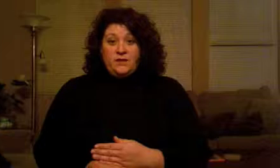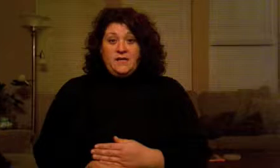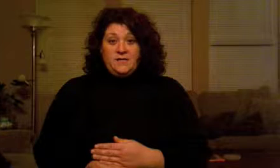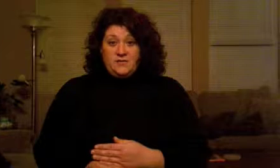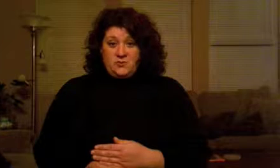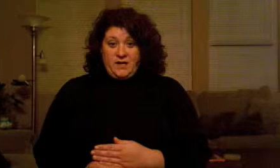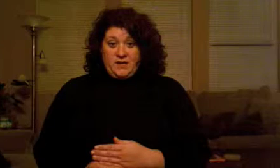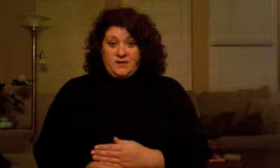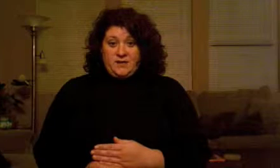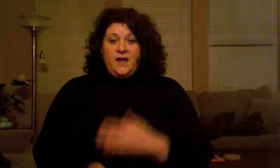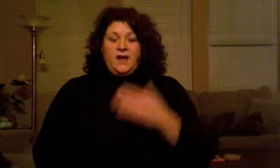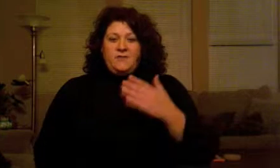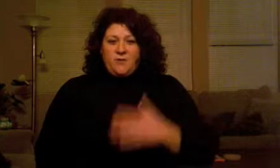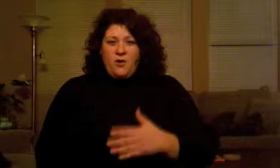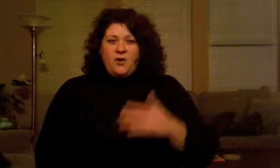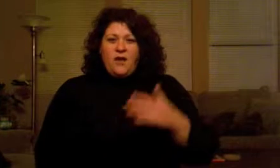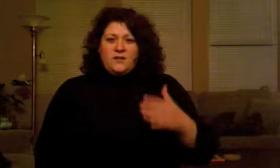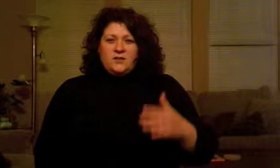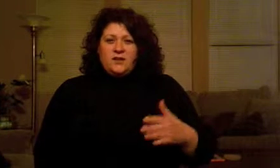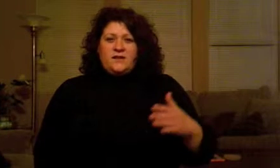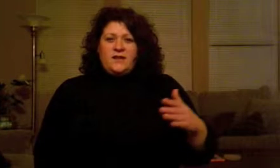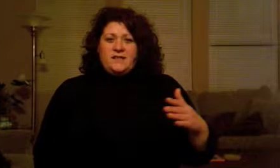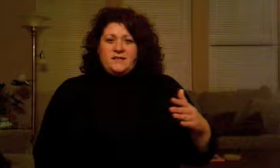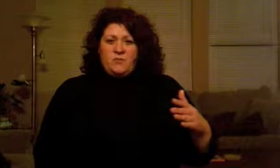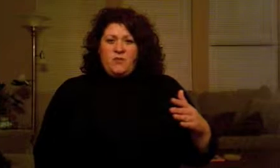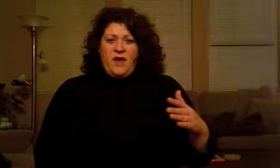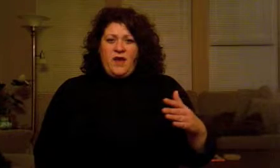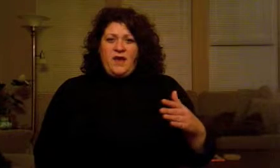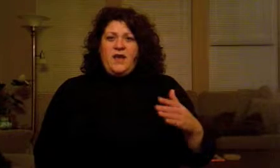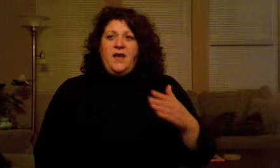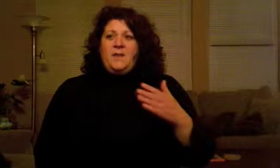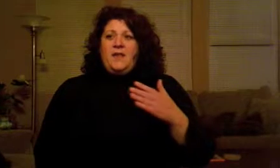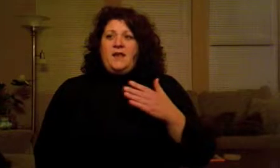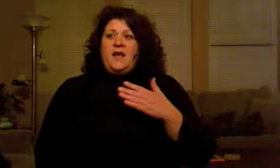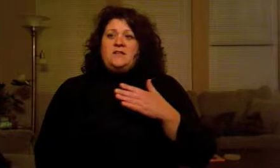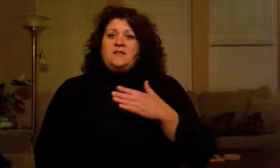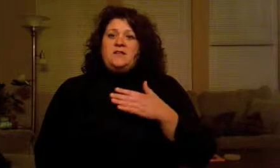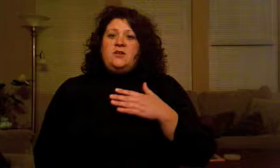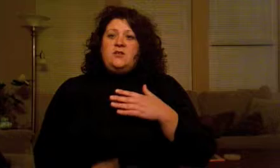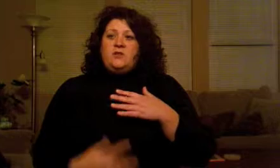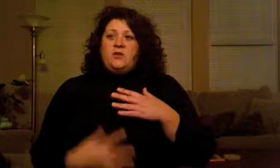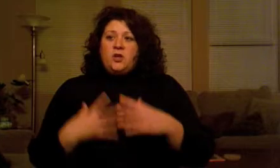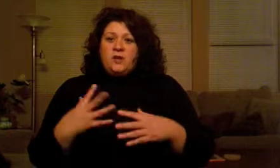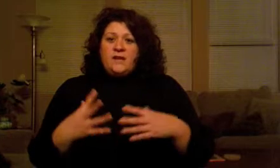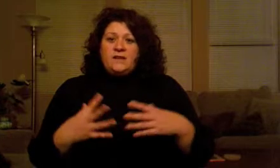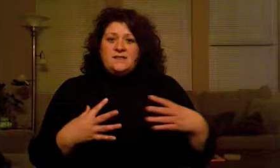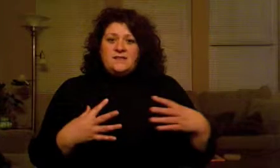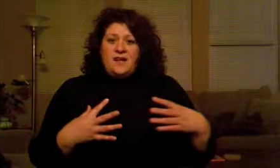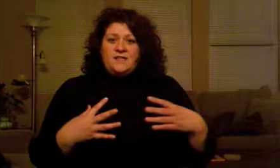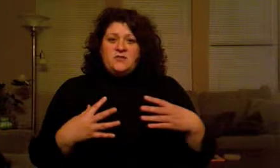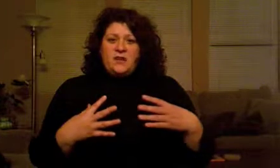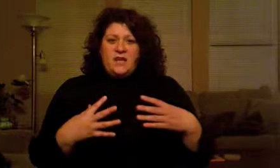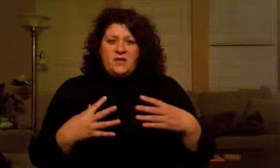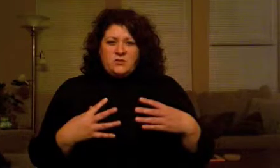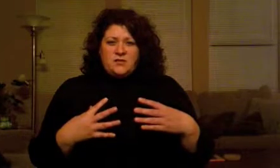morally straight. If you all kind of learn it that same way, then as you're learning the signs, you'll get used